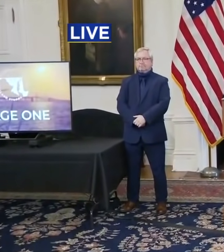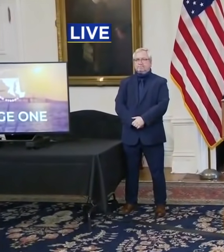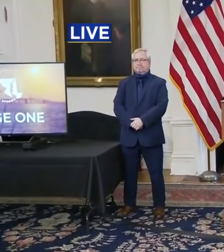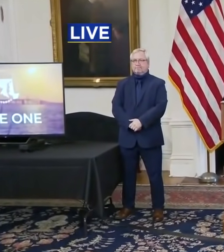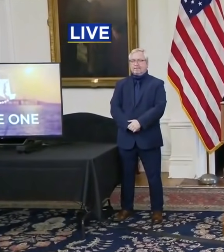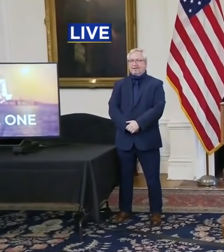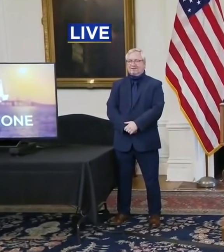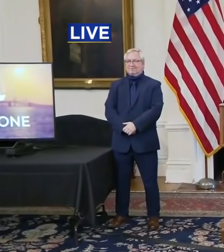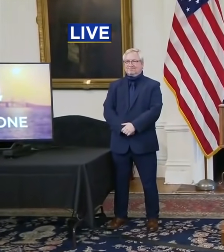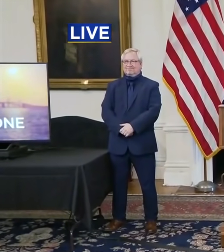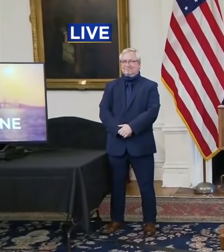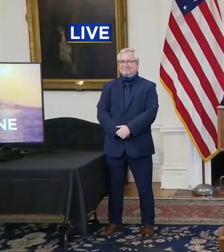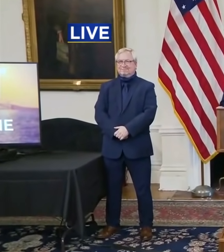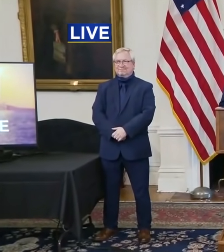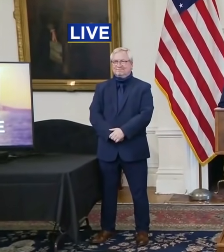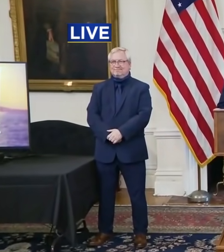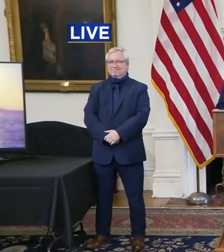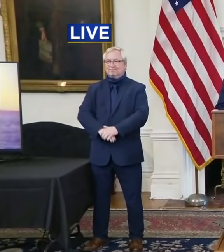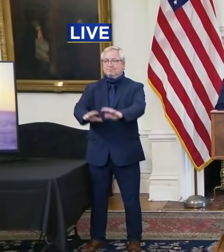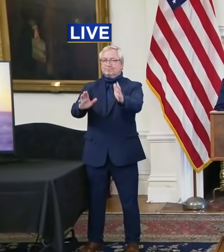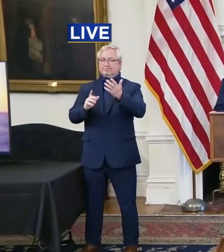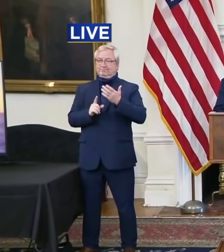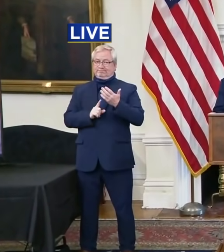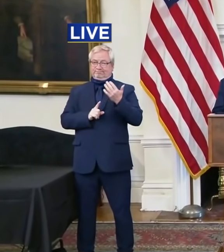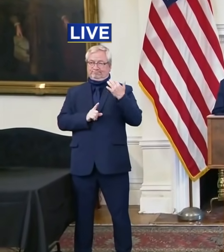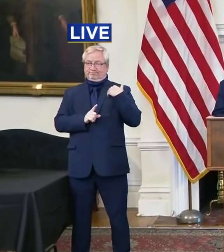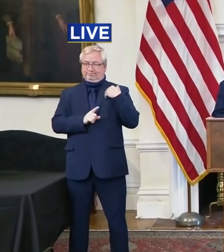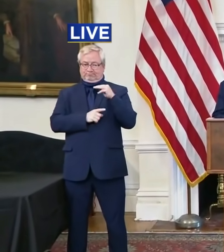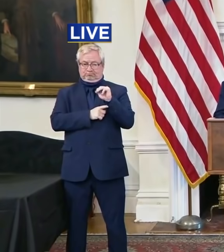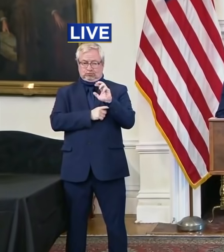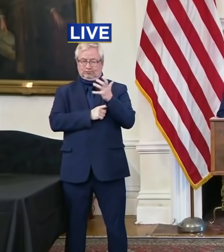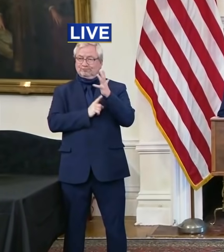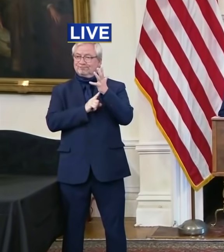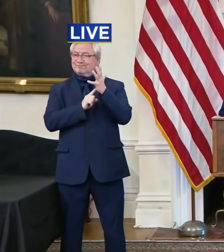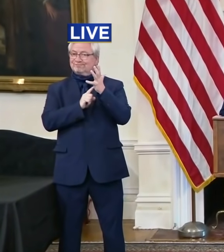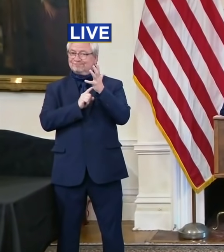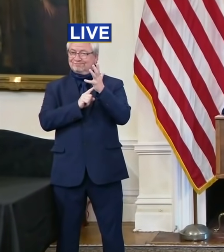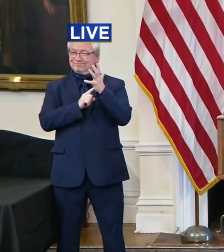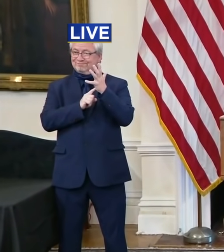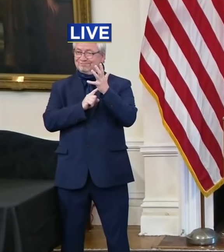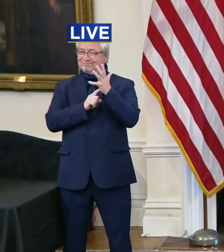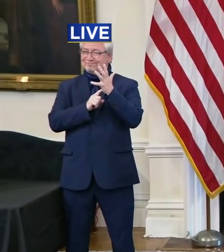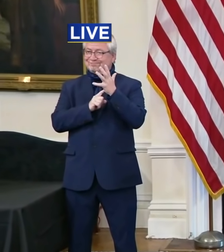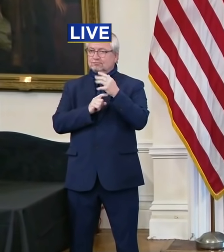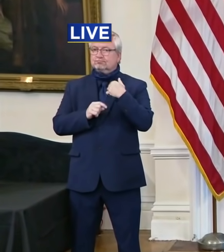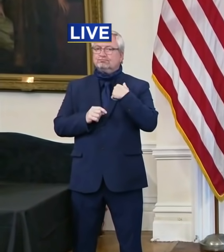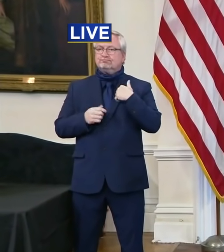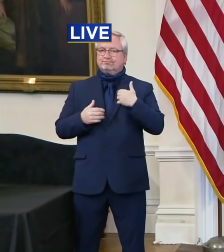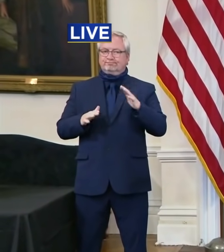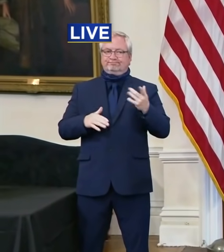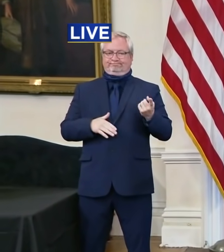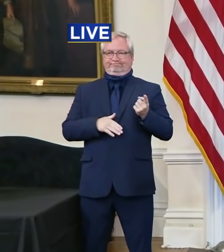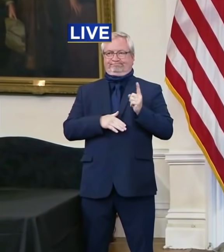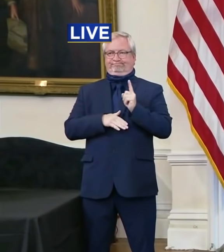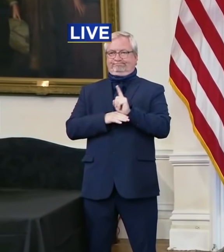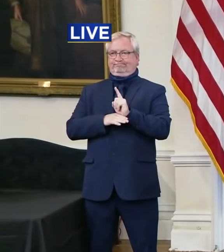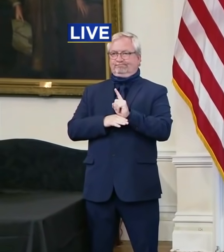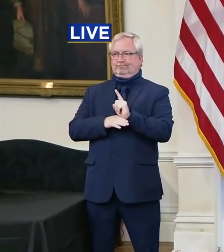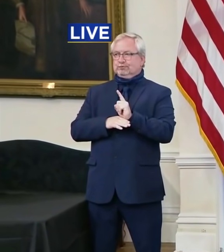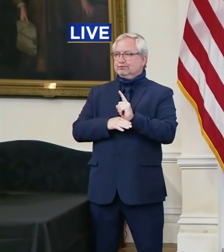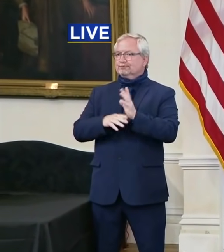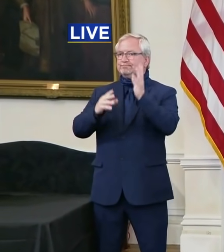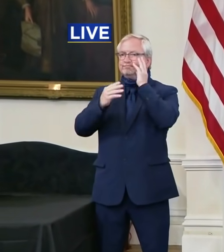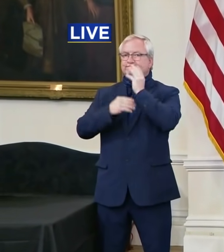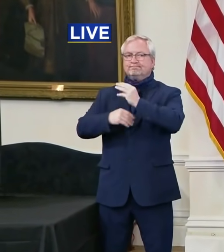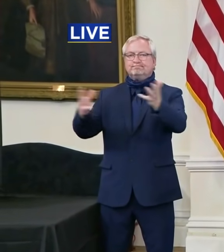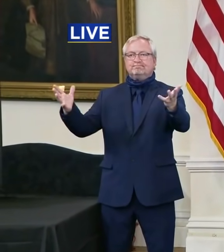March 5th, I held a press conference informing Marylanders that we had confirmed the